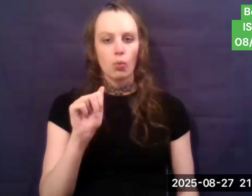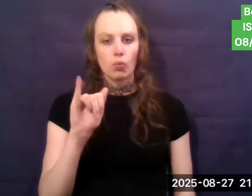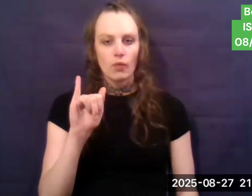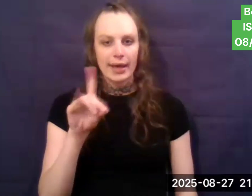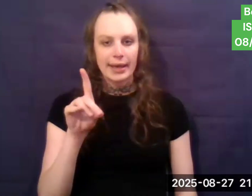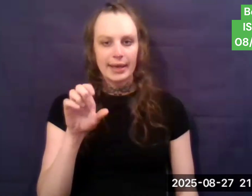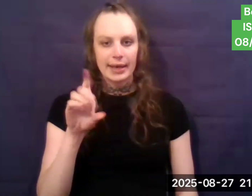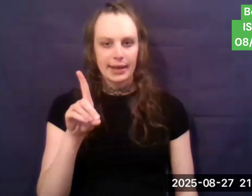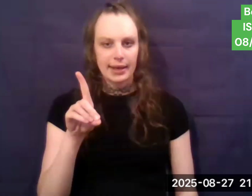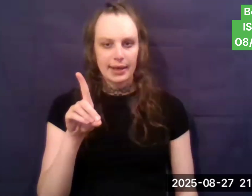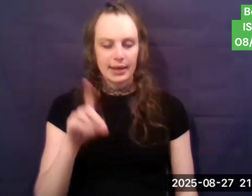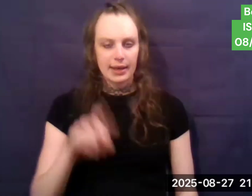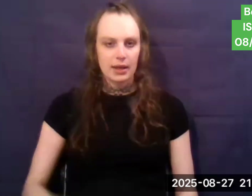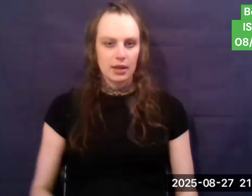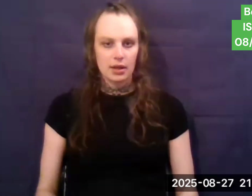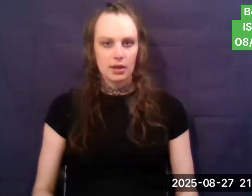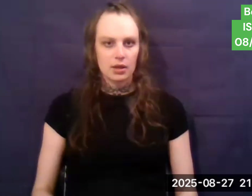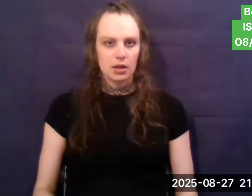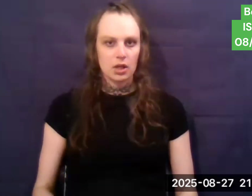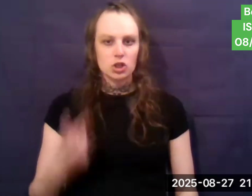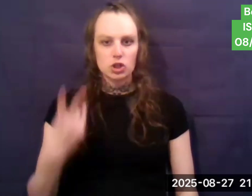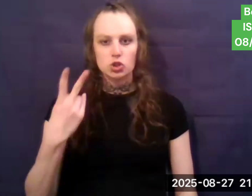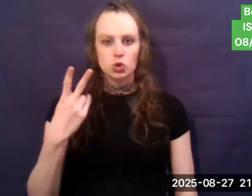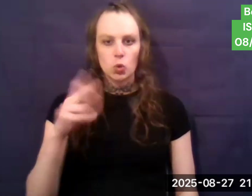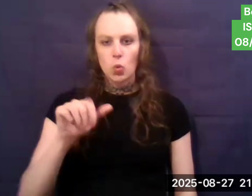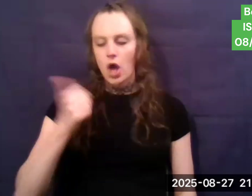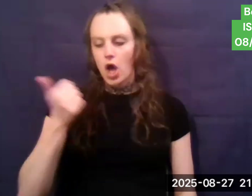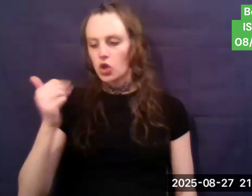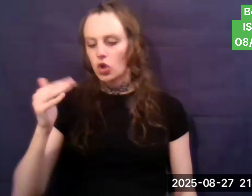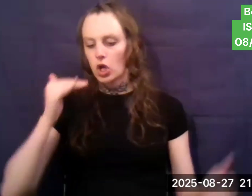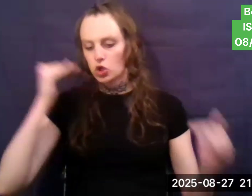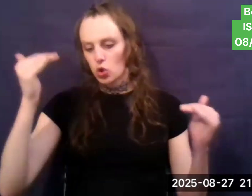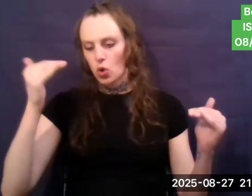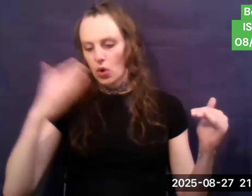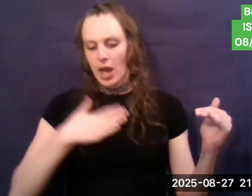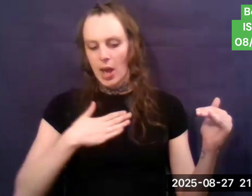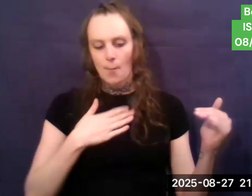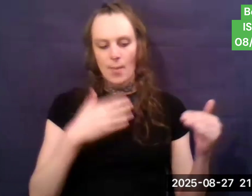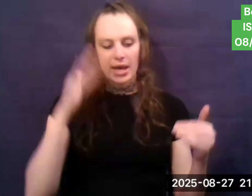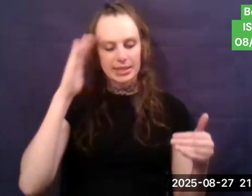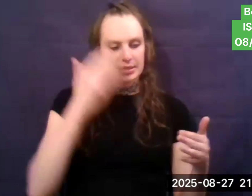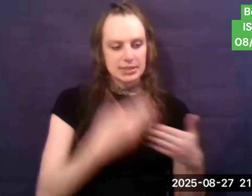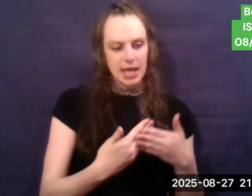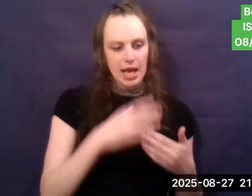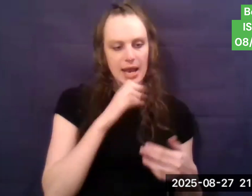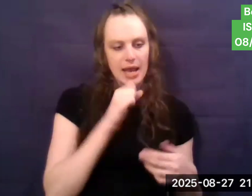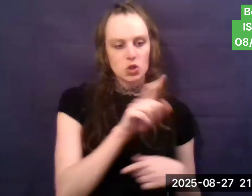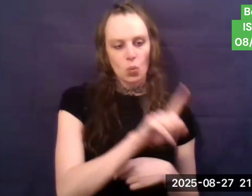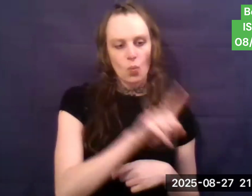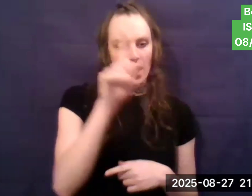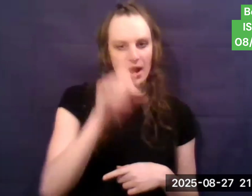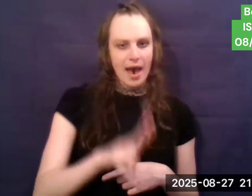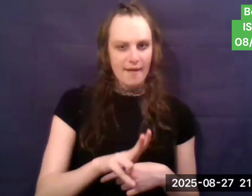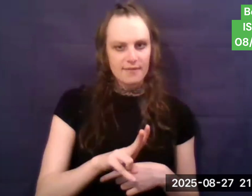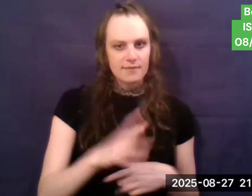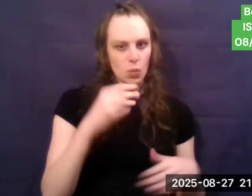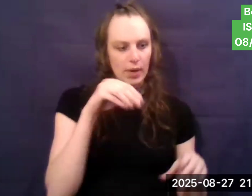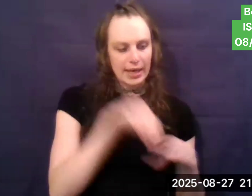with two other adults and my 1.5-year-old son inside. And that was the day